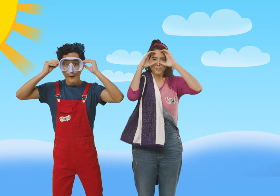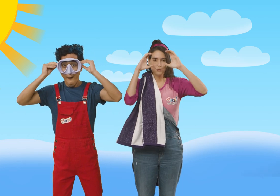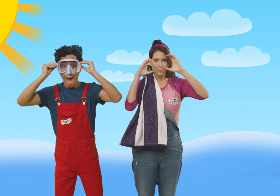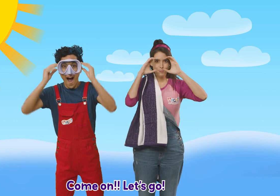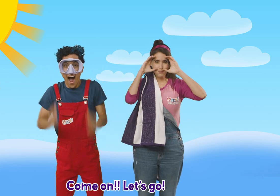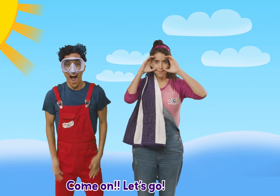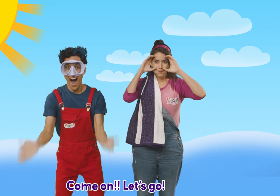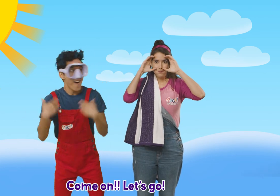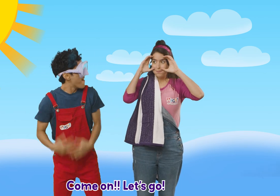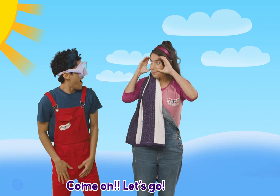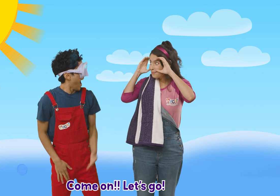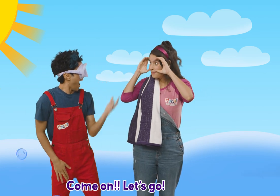Come on, let's go.